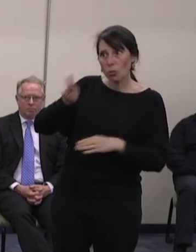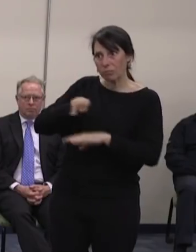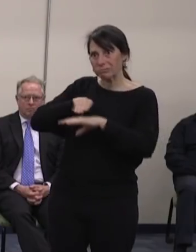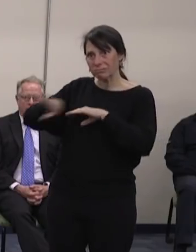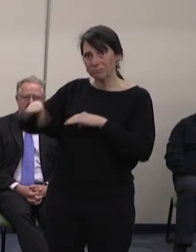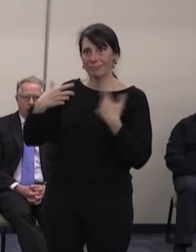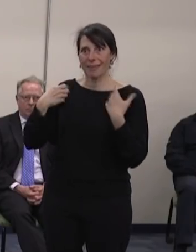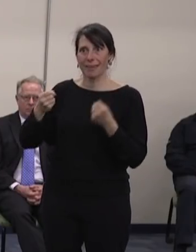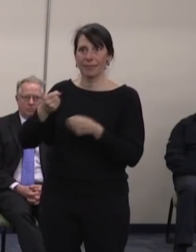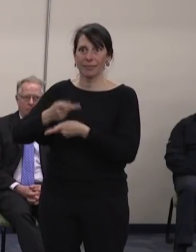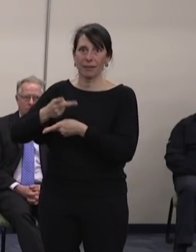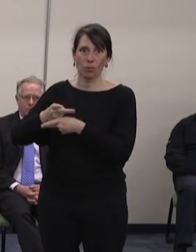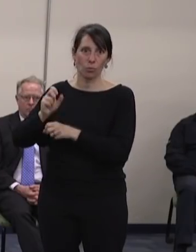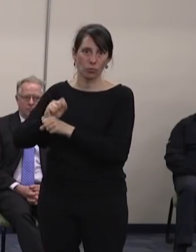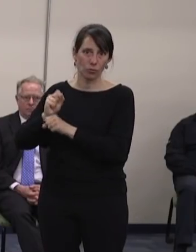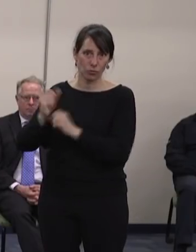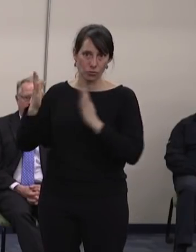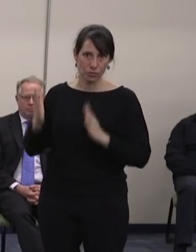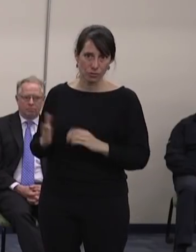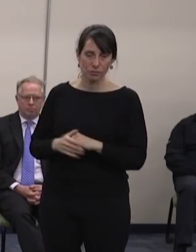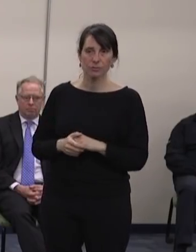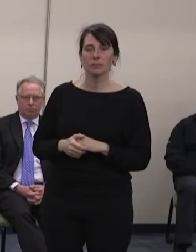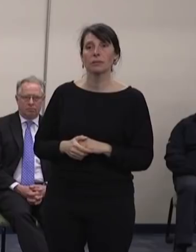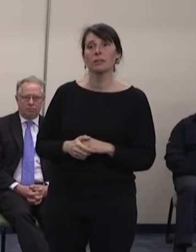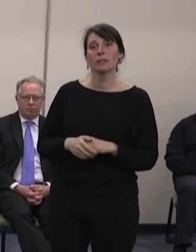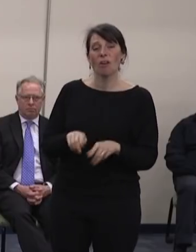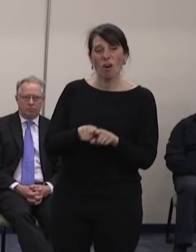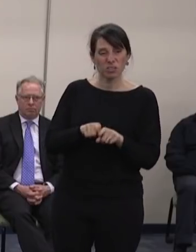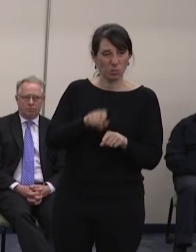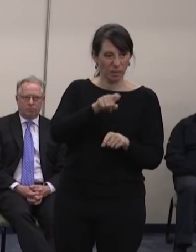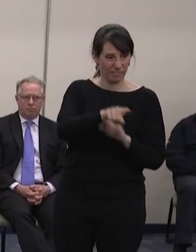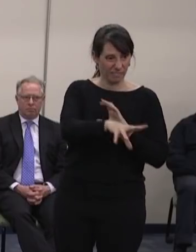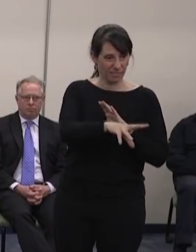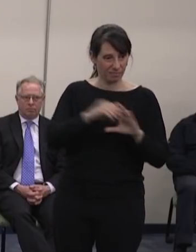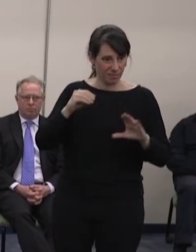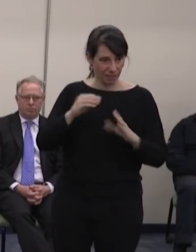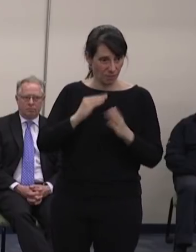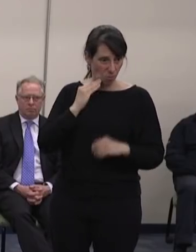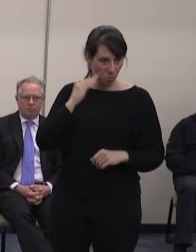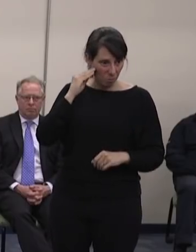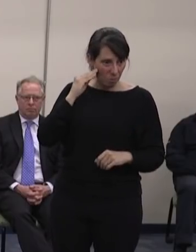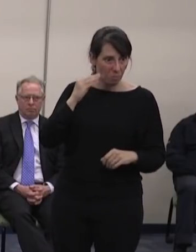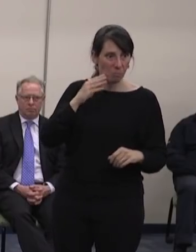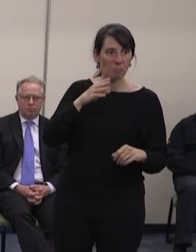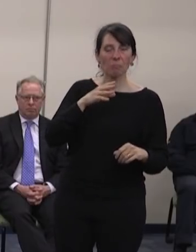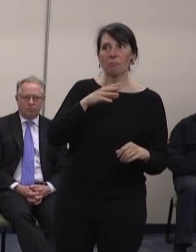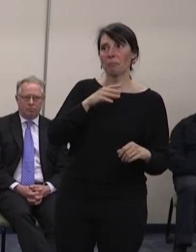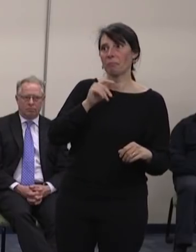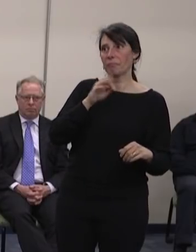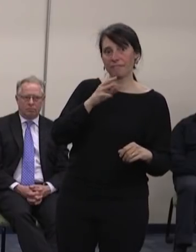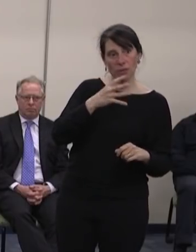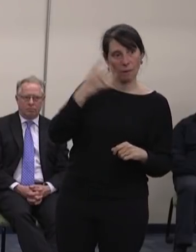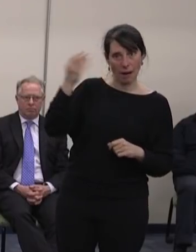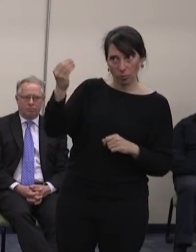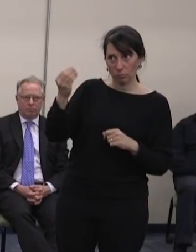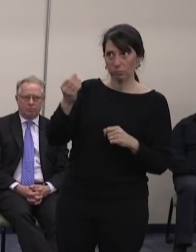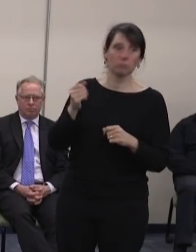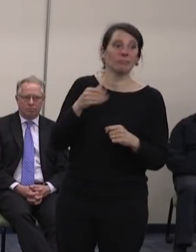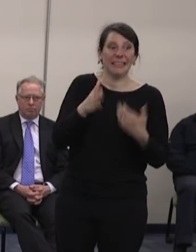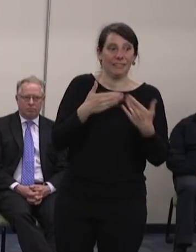Additionally, people who leave their homes for testing may expose themselves to COVID-19 if they don't already have